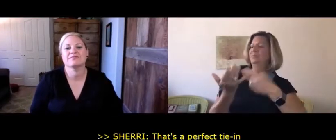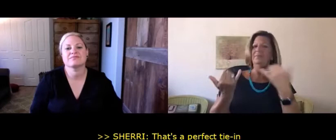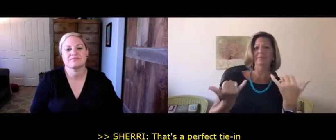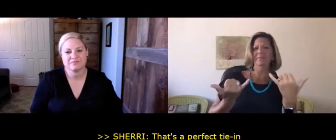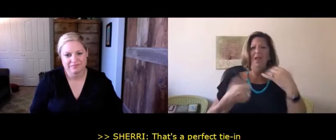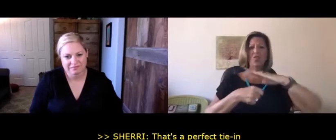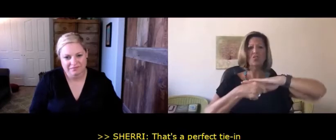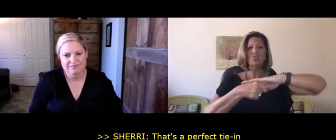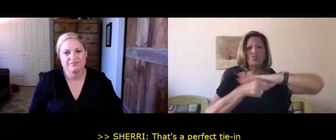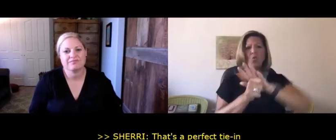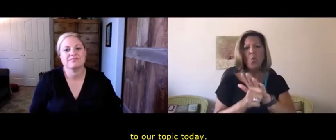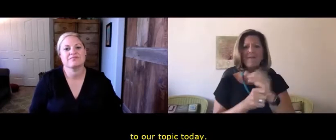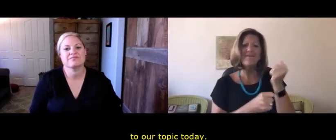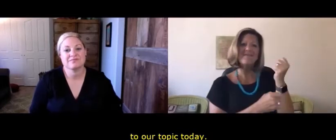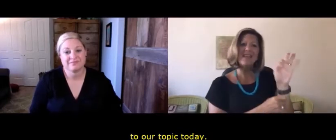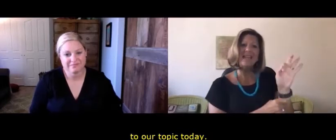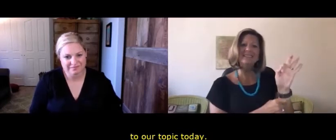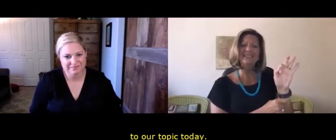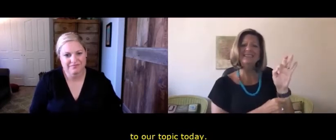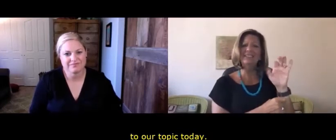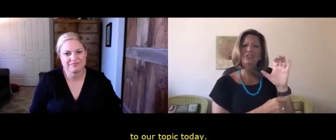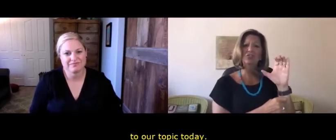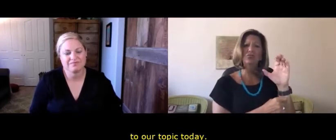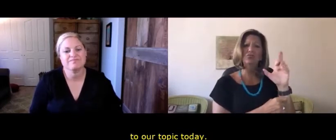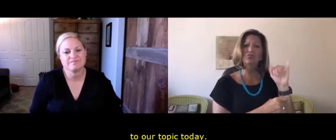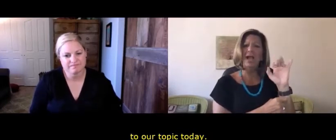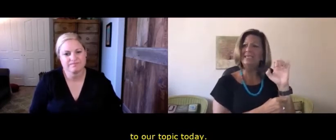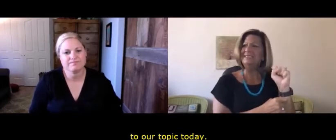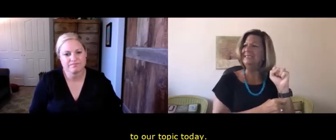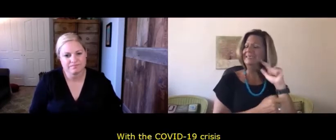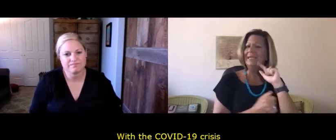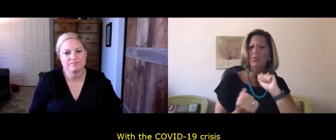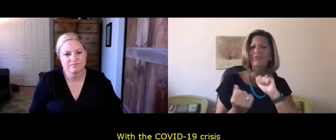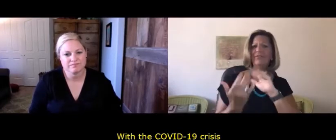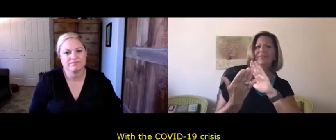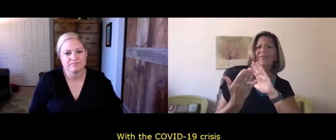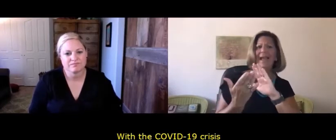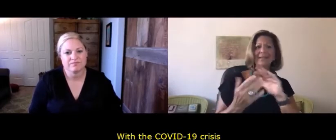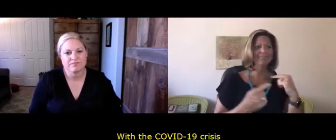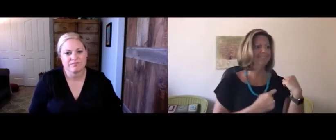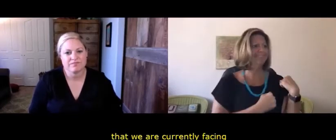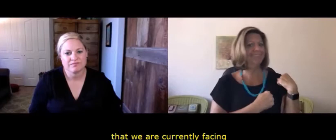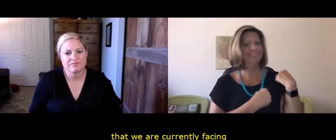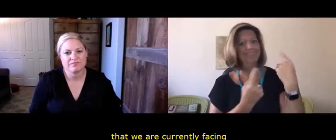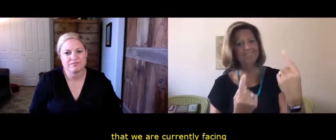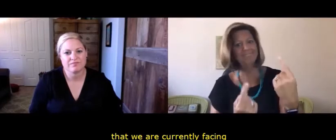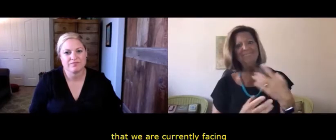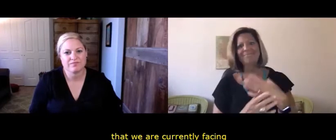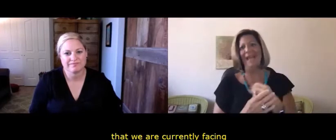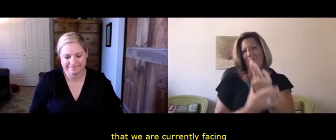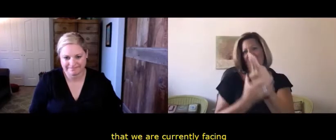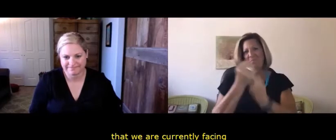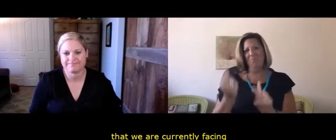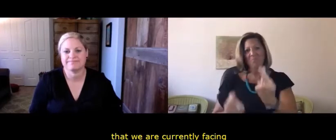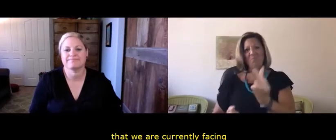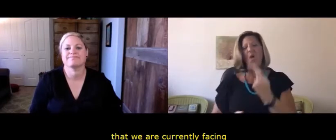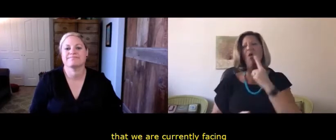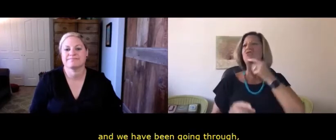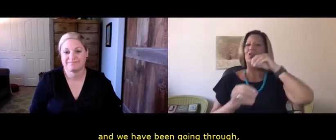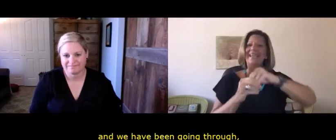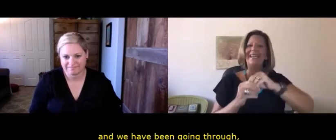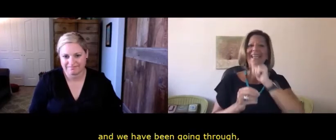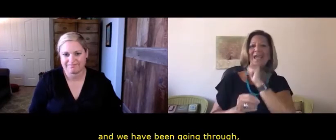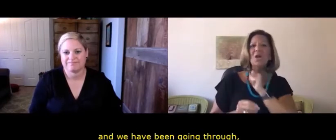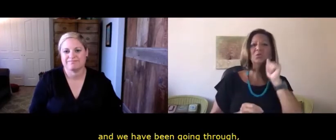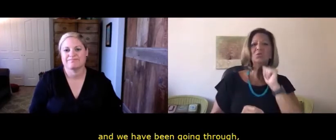That's a perfect tie-in to our topic today. With the COVID-19 crisis that we're currently facing and we have